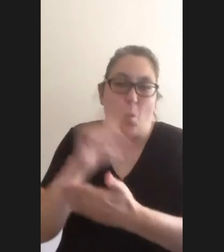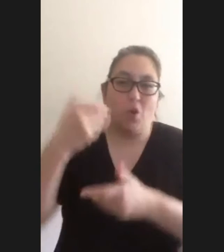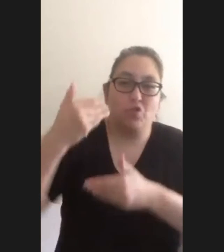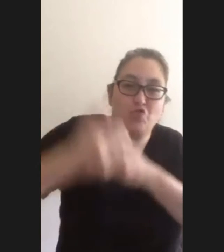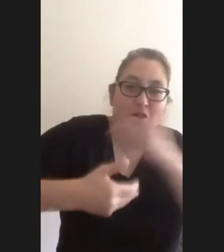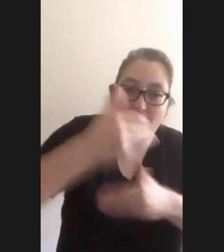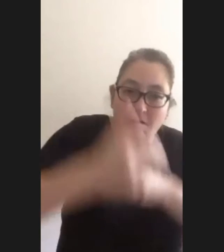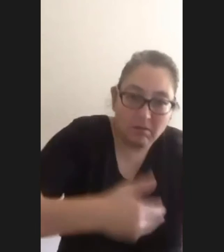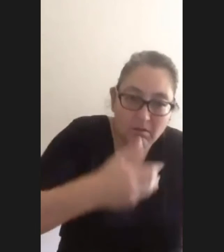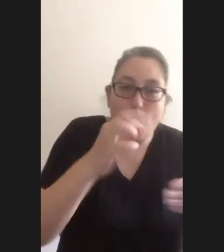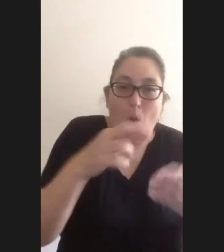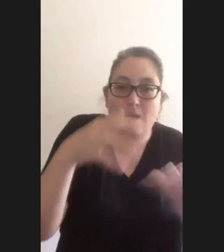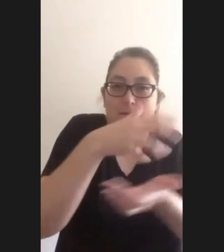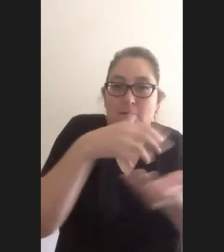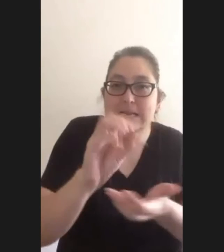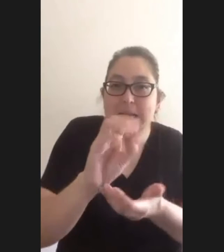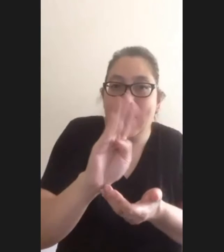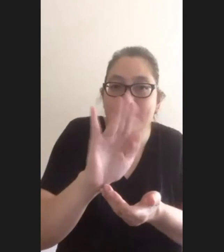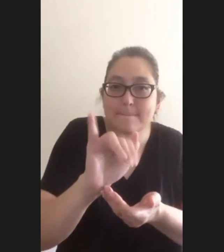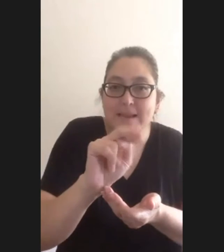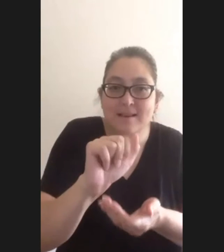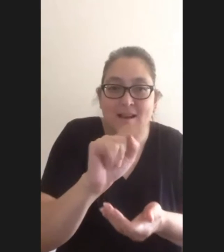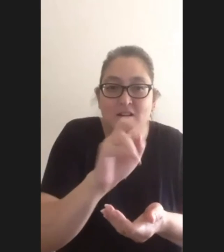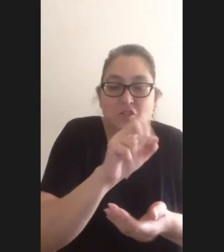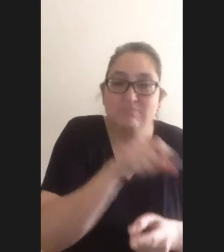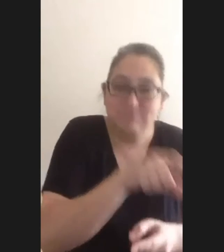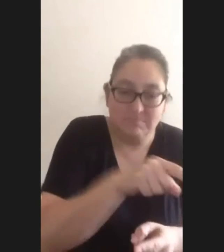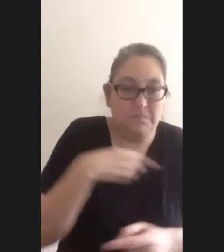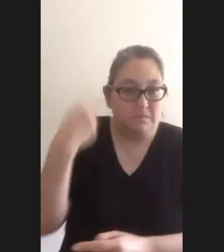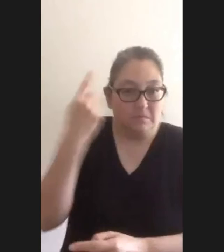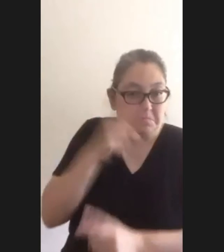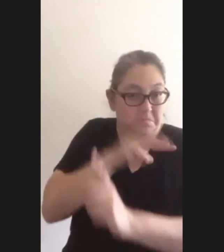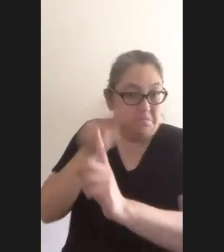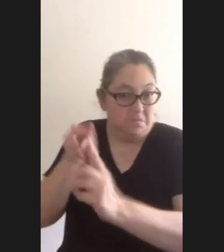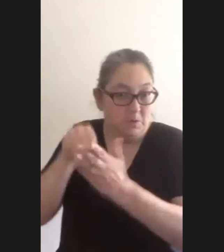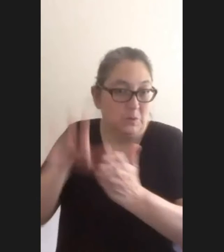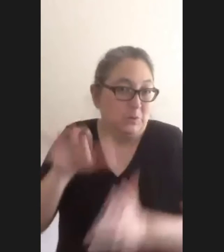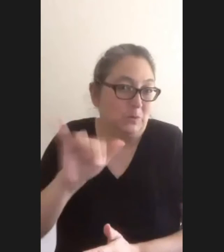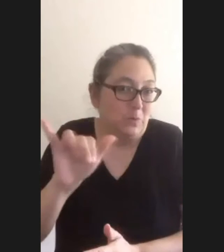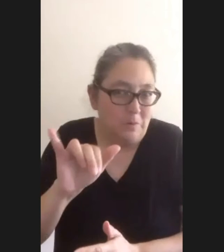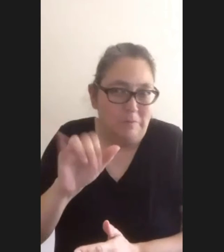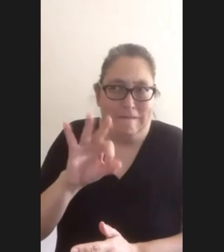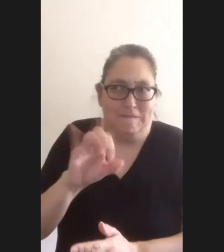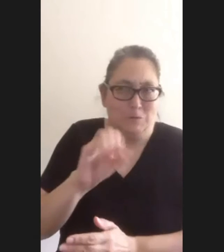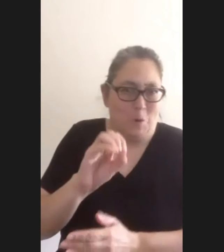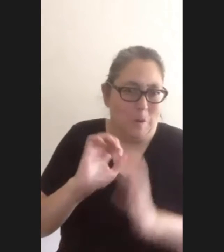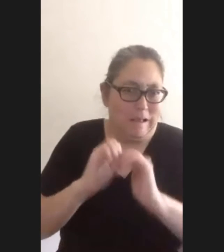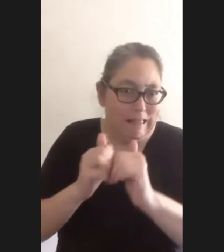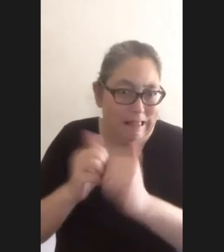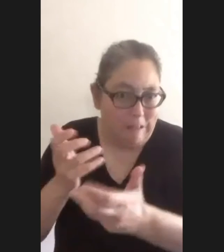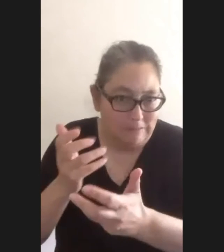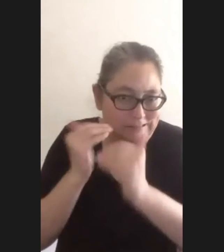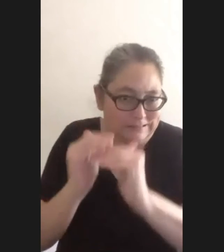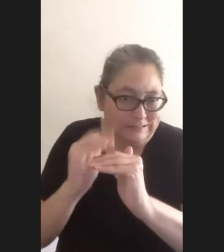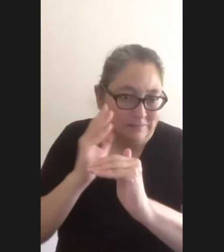all the functions in there, because it's generally a mixed combination. But so now for the students, I